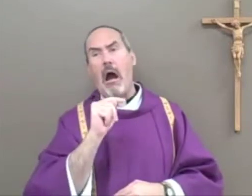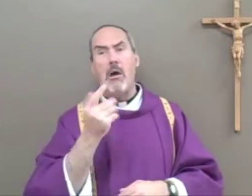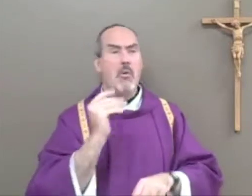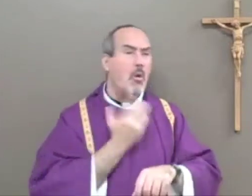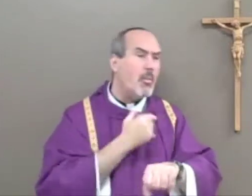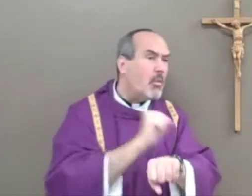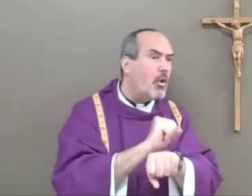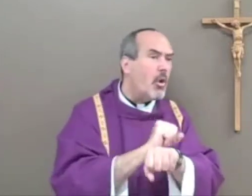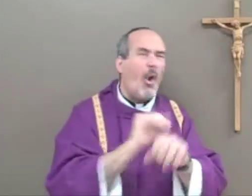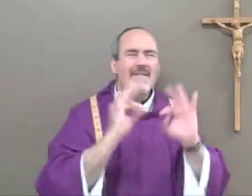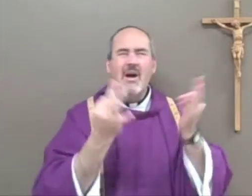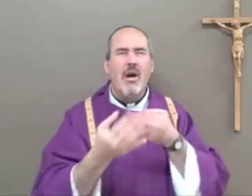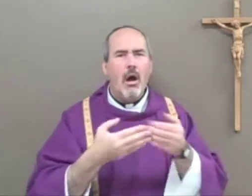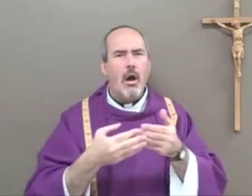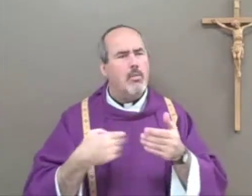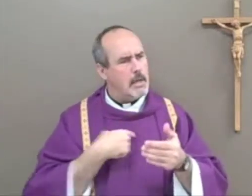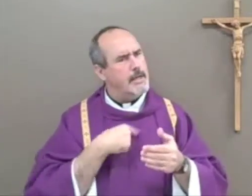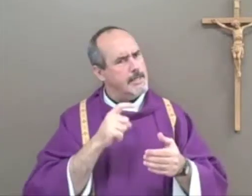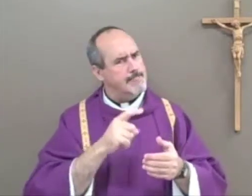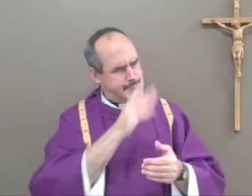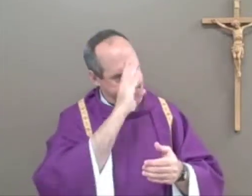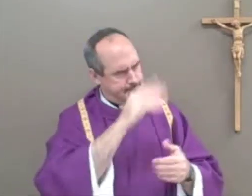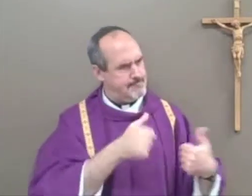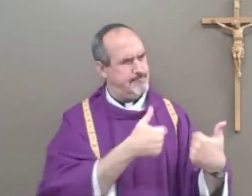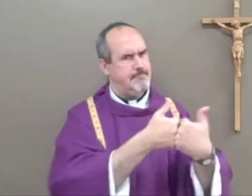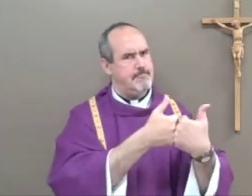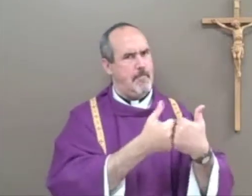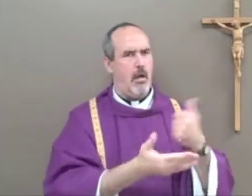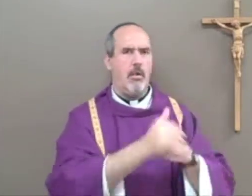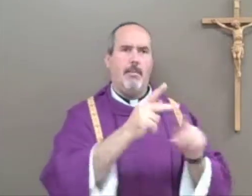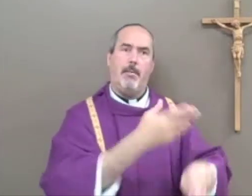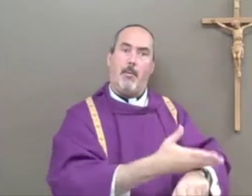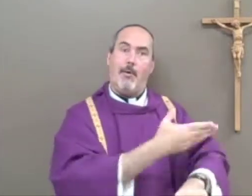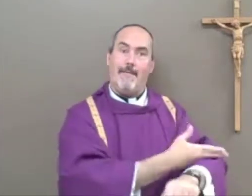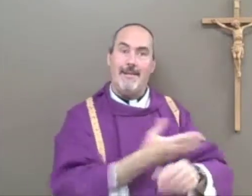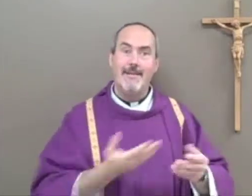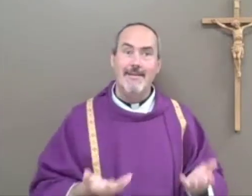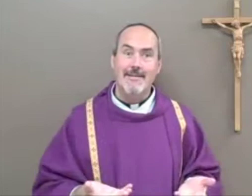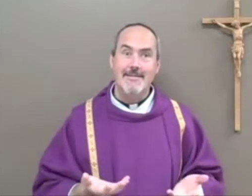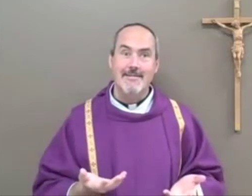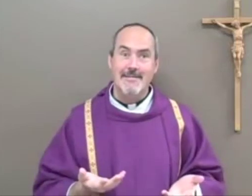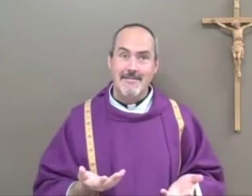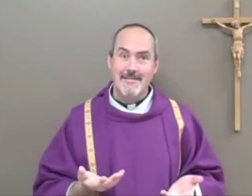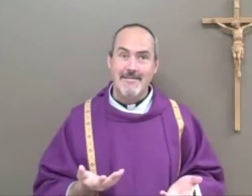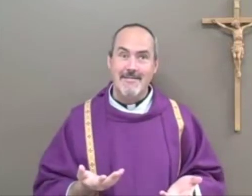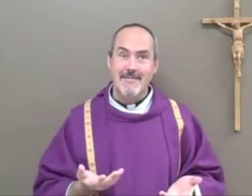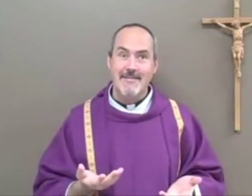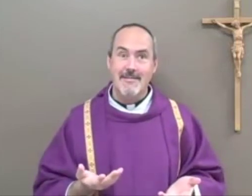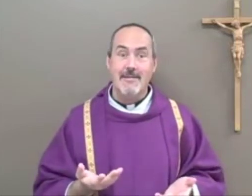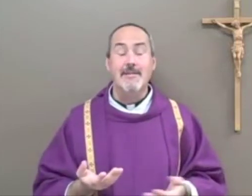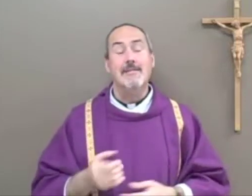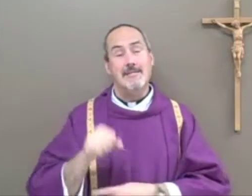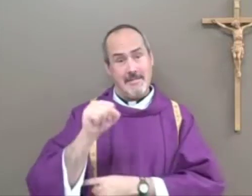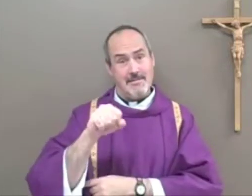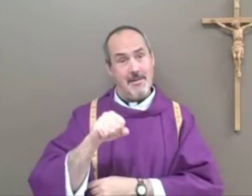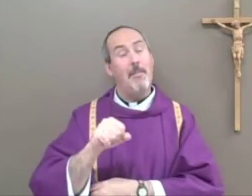in our place of work or even in our family, that we need to be honest and step up and challenge that injustice.